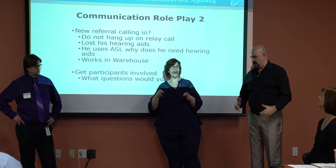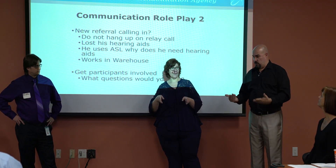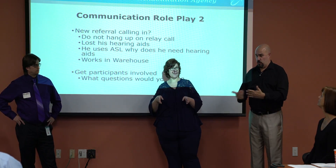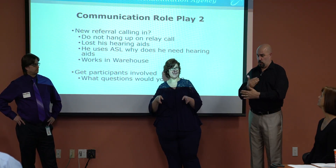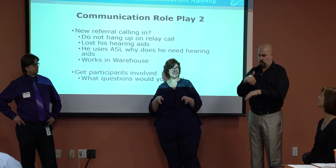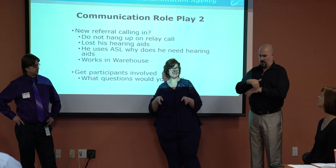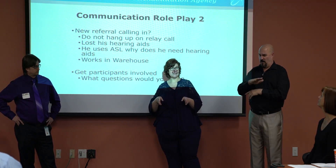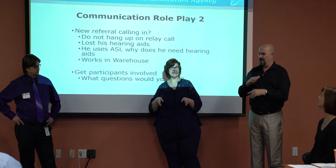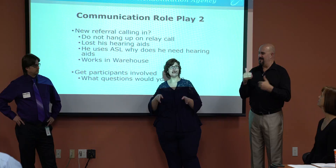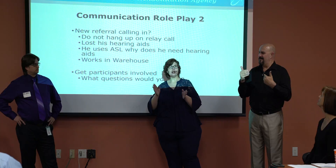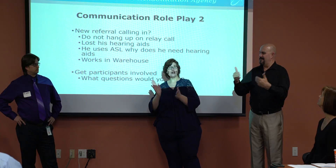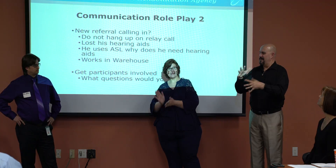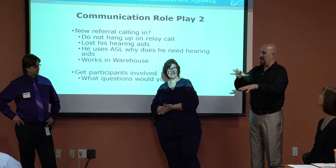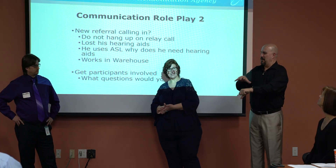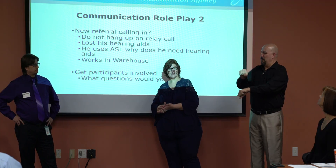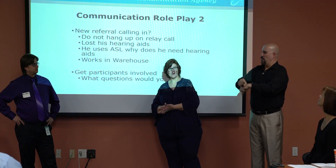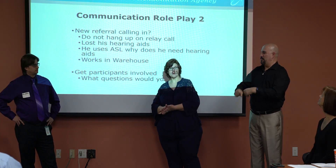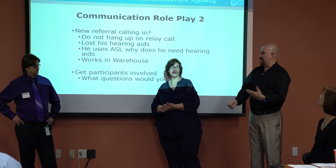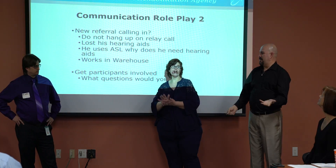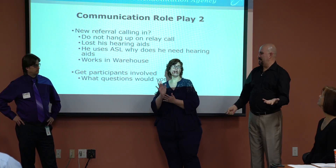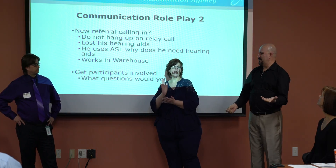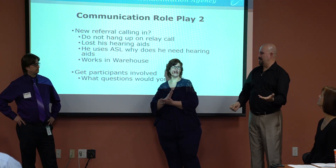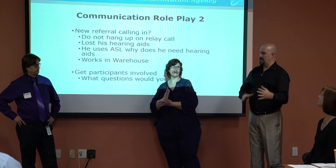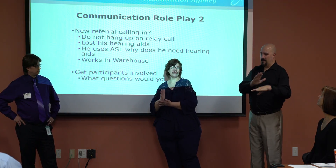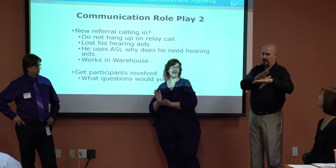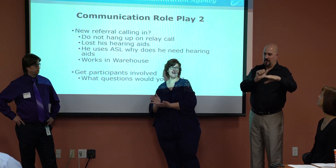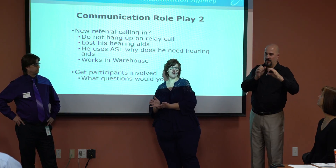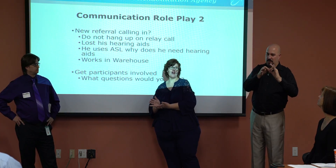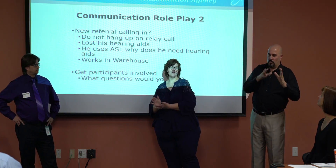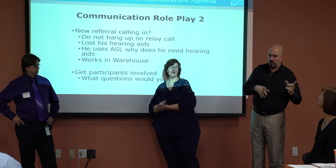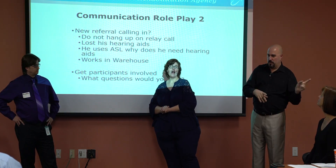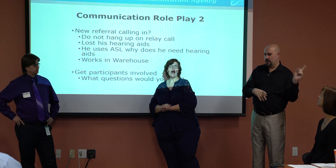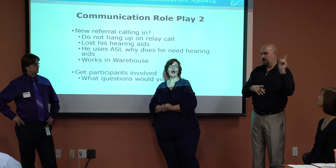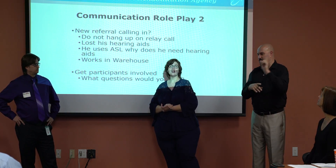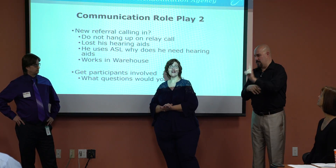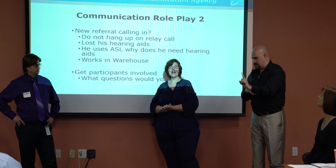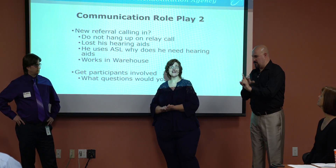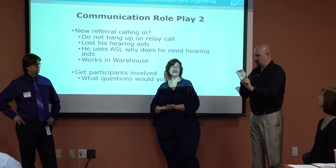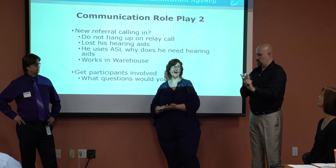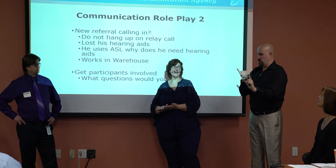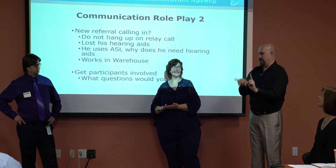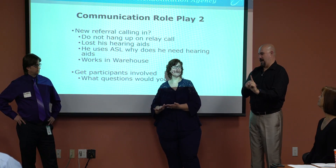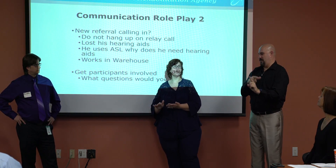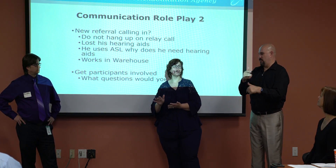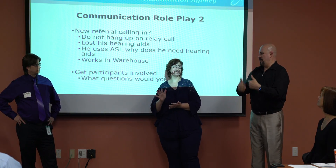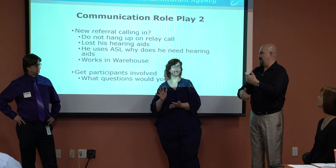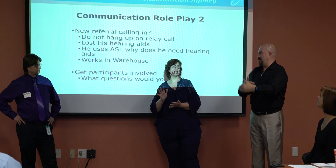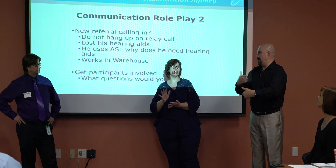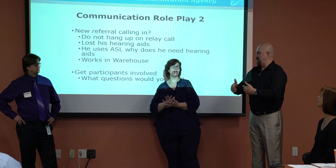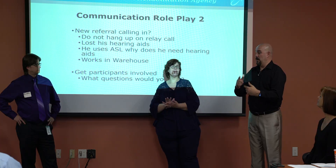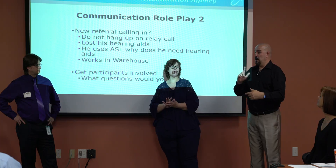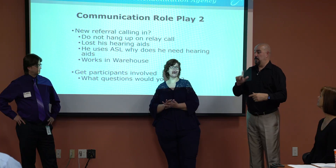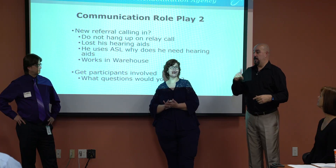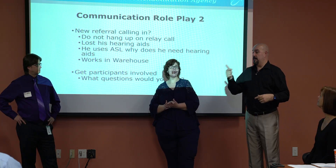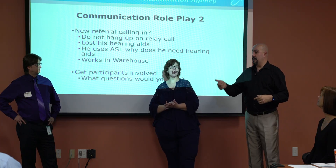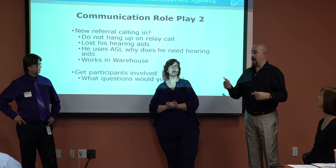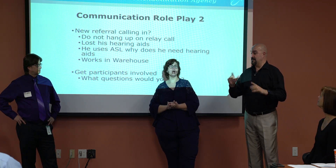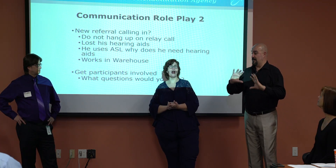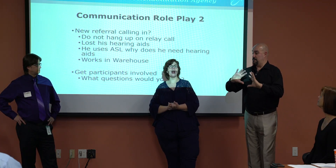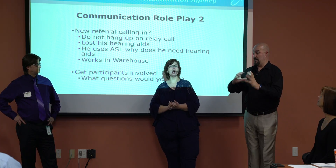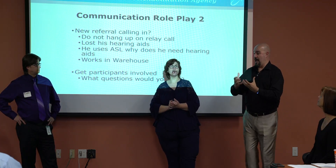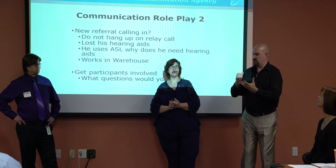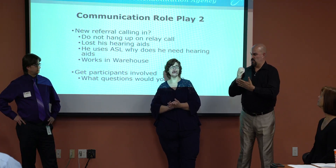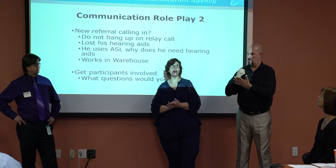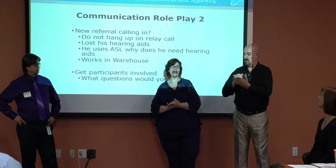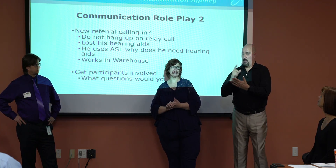make an appointment, get the interpreter, go through it that way. Our next module is going to be pretty in-depth